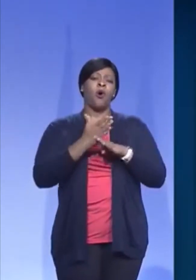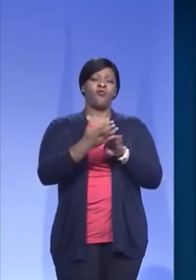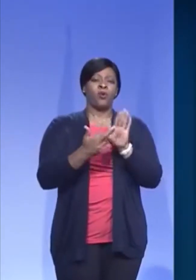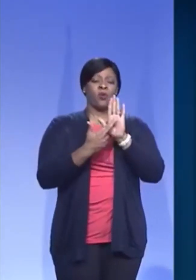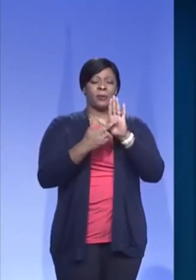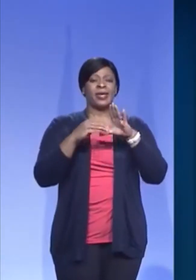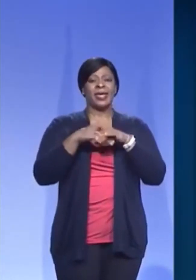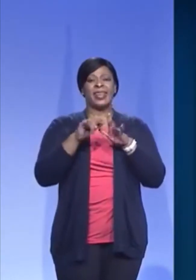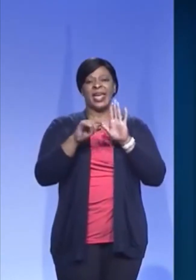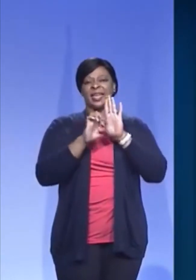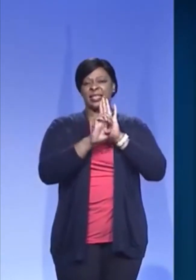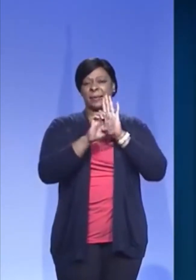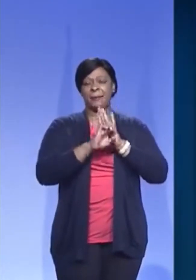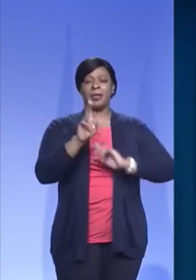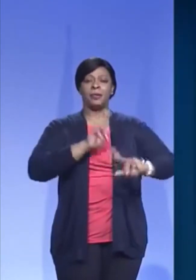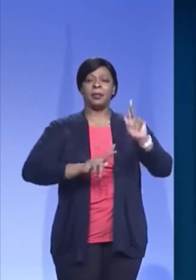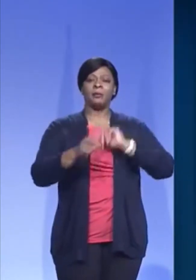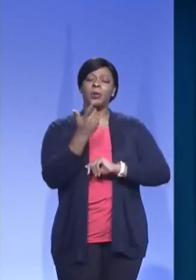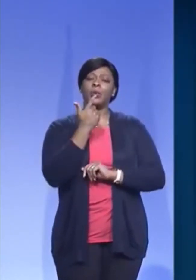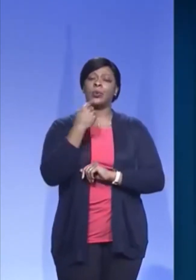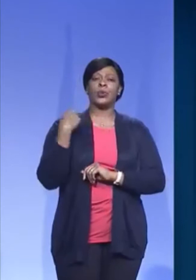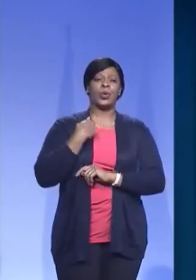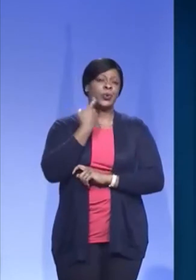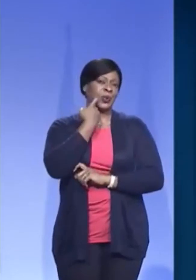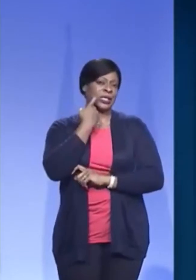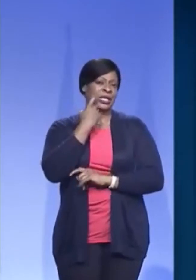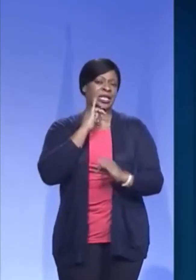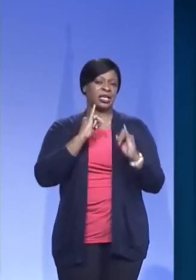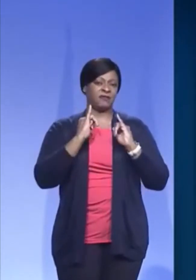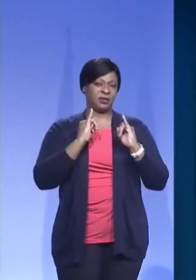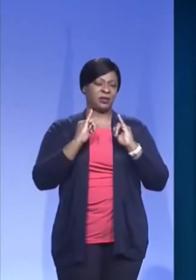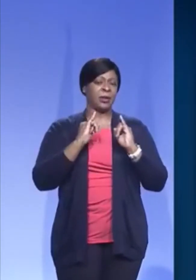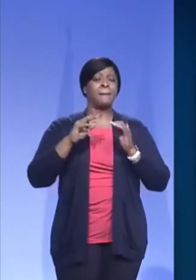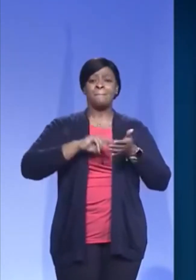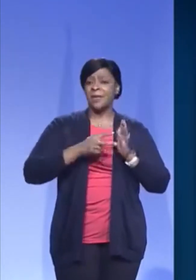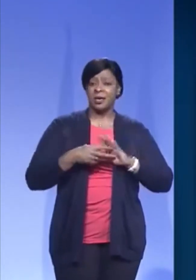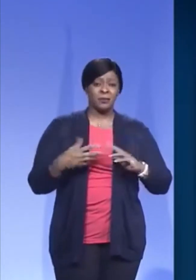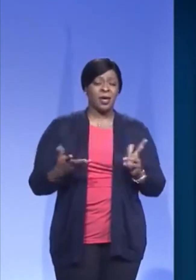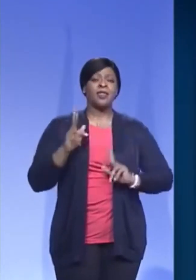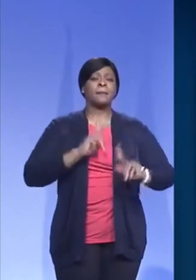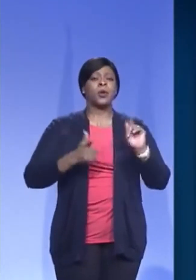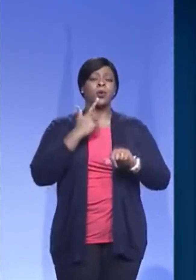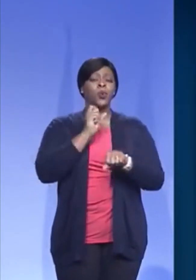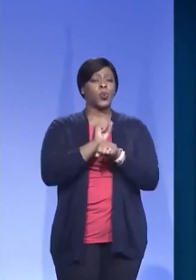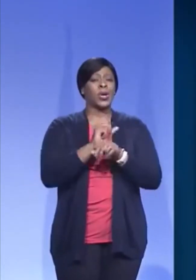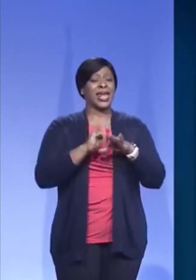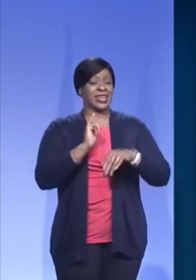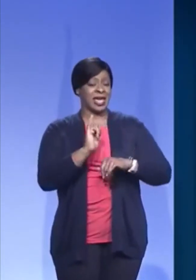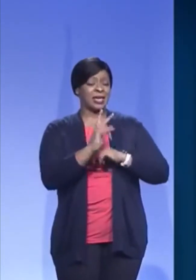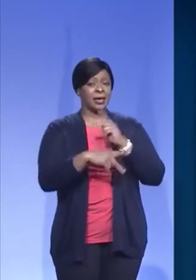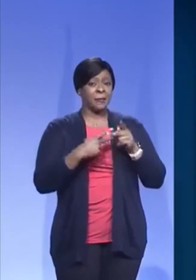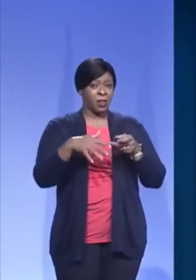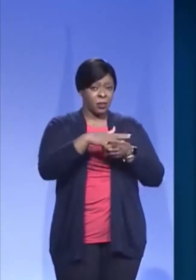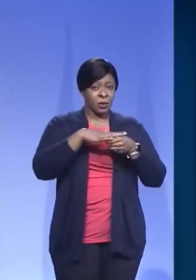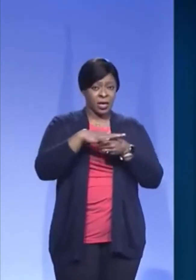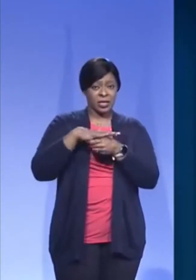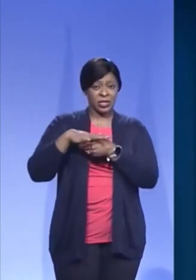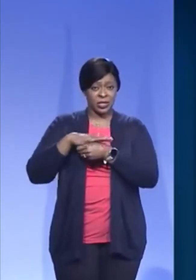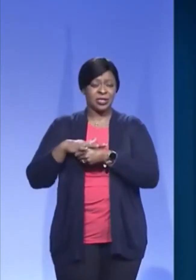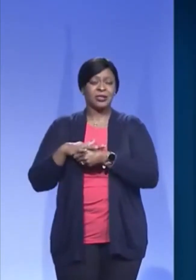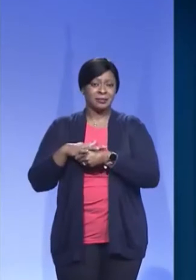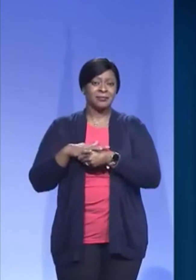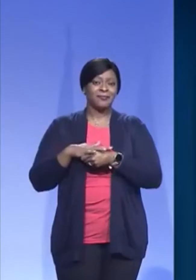the sample of people who we have recently interviewed, meaning that the people who work in those locations